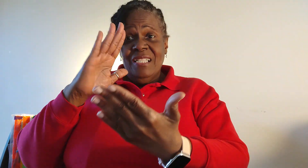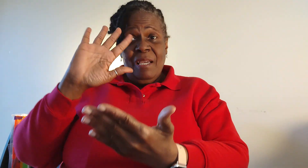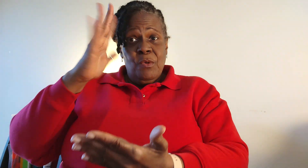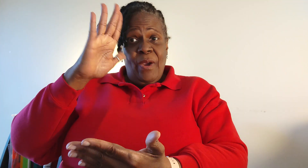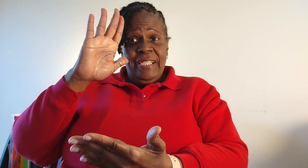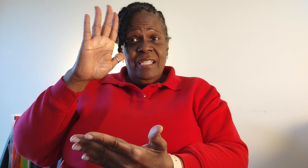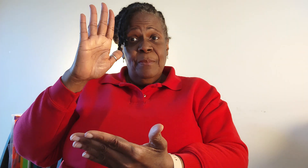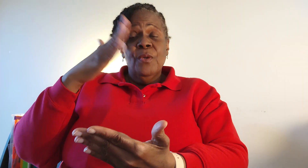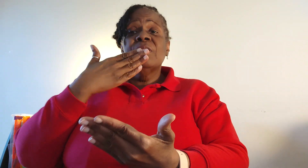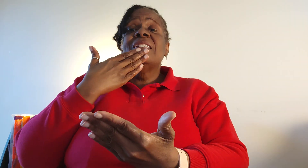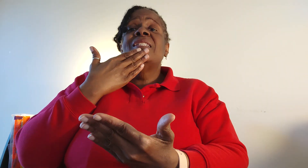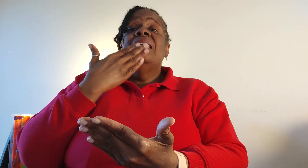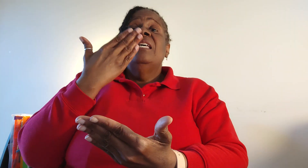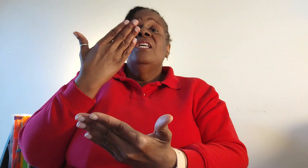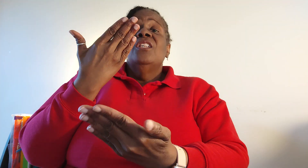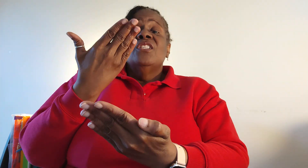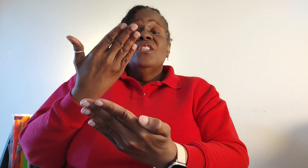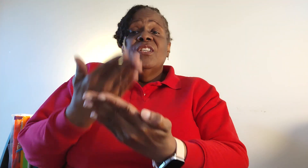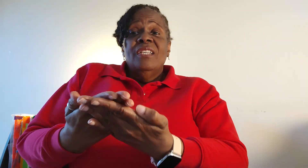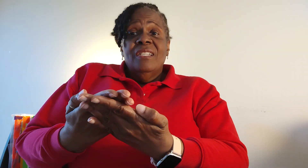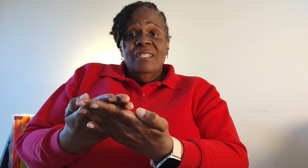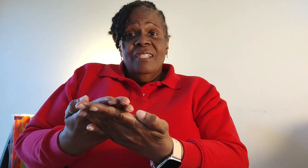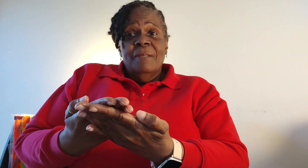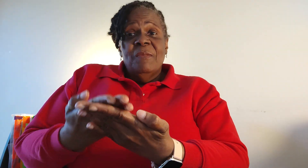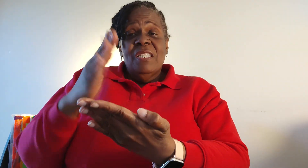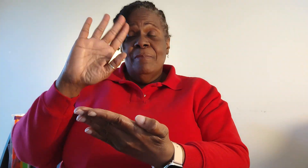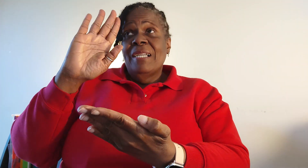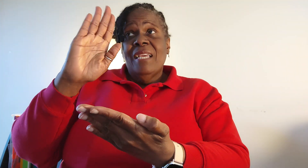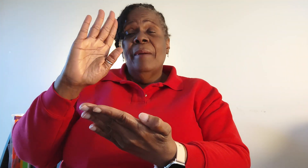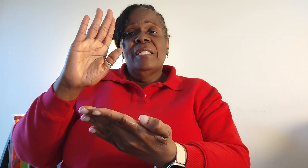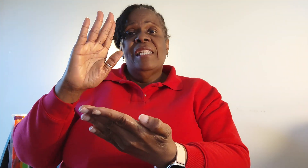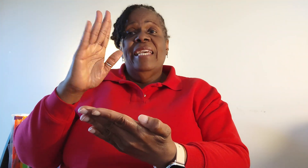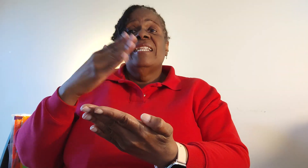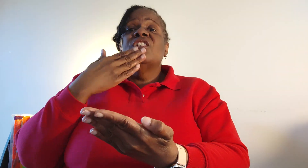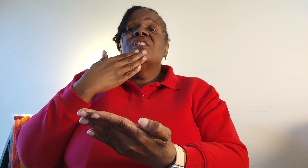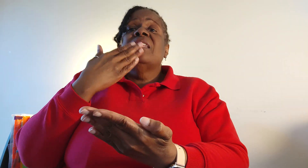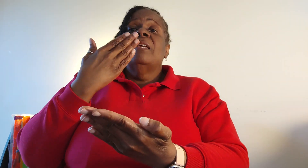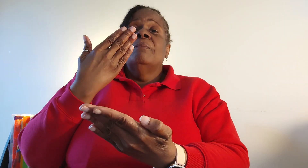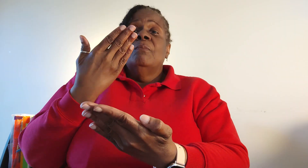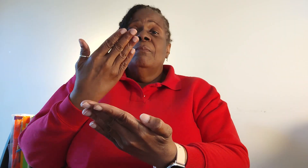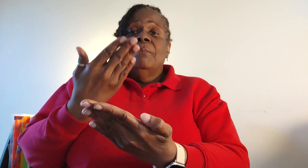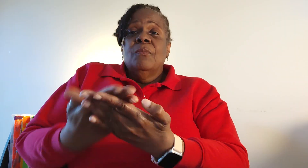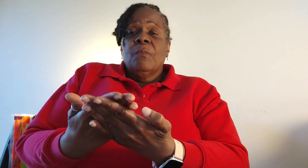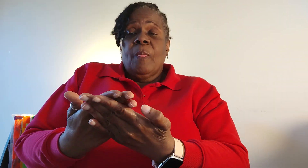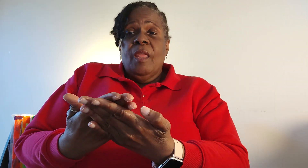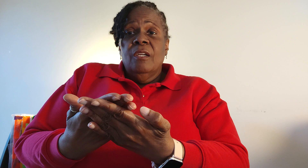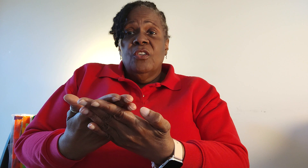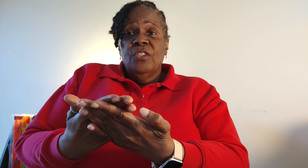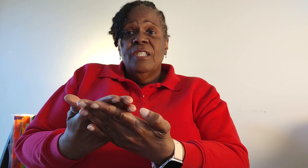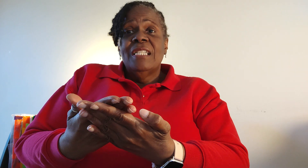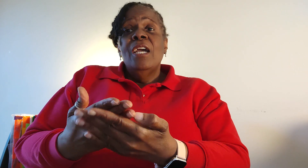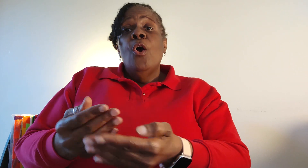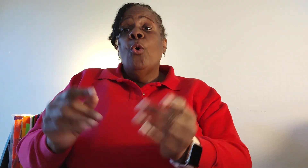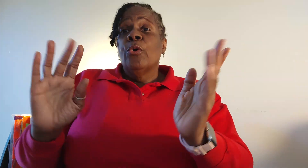I'm a right-handed person. Good. This is my dominant hand, I should say. Good. Or if